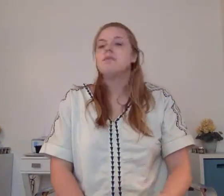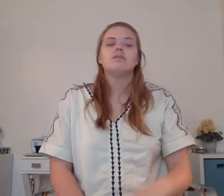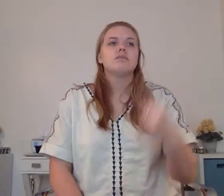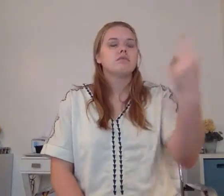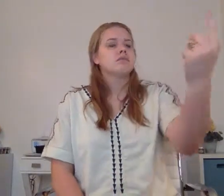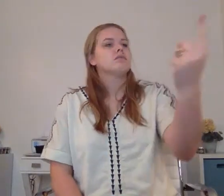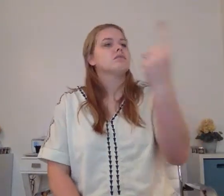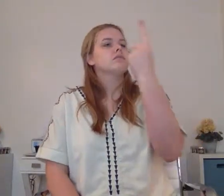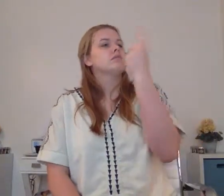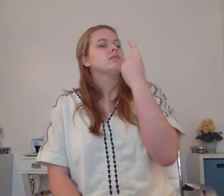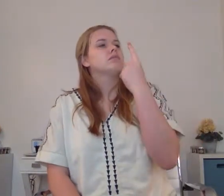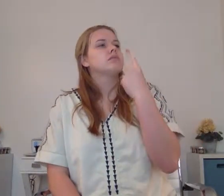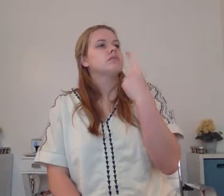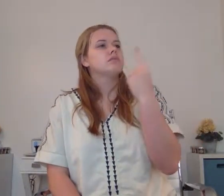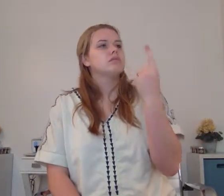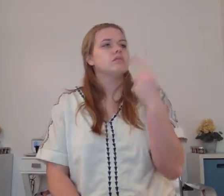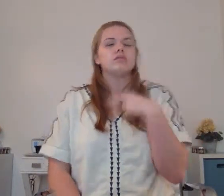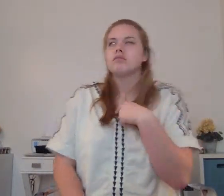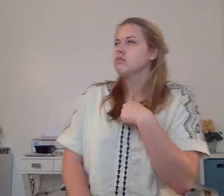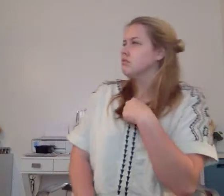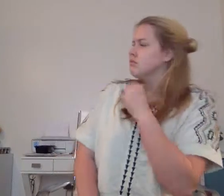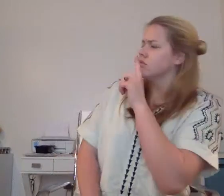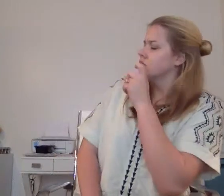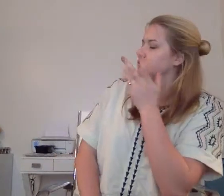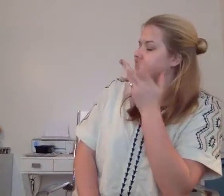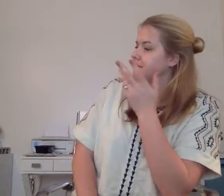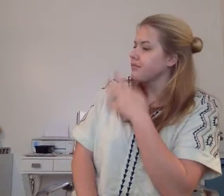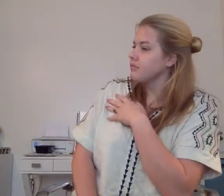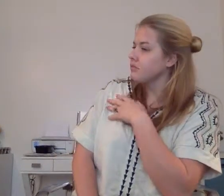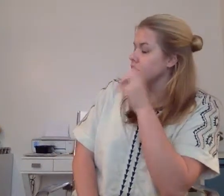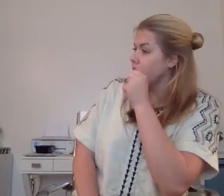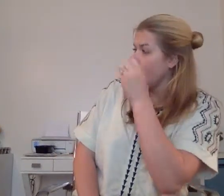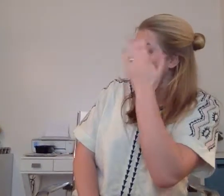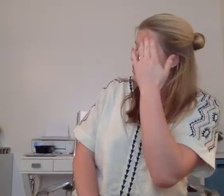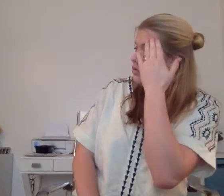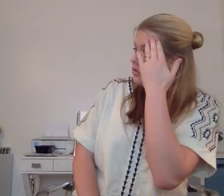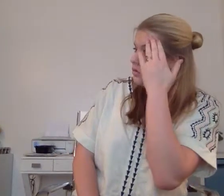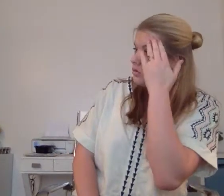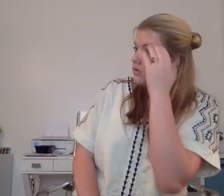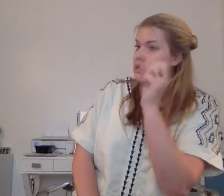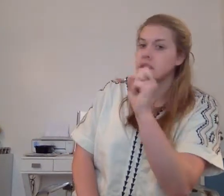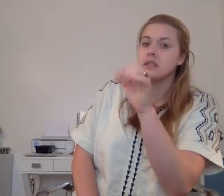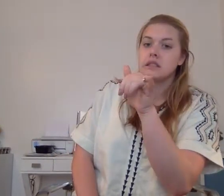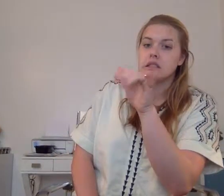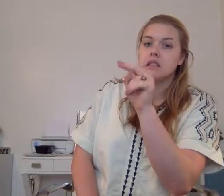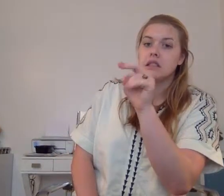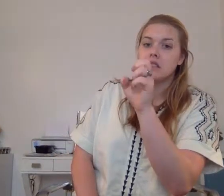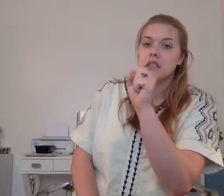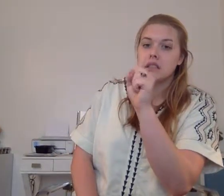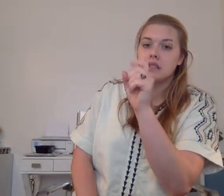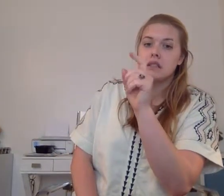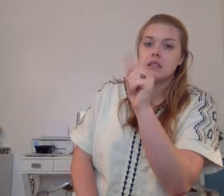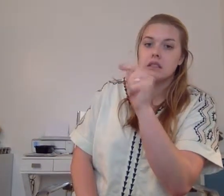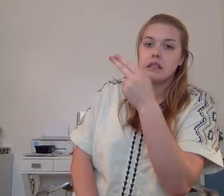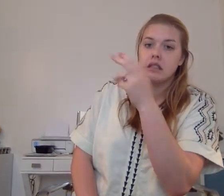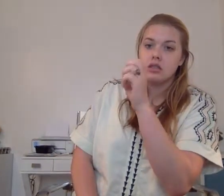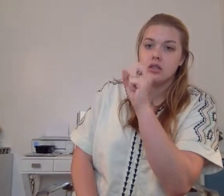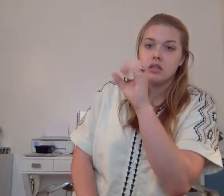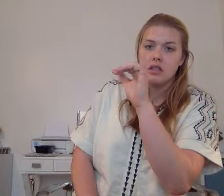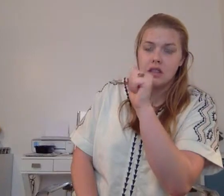off and a bit impatiently and said, yeah, I know all of that. It's called synesthesia. We learned it at school. But my